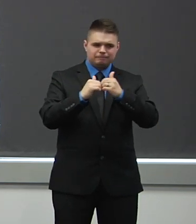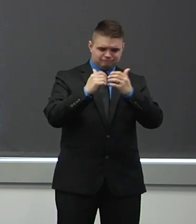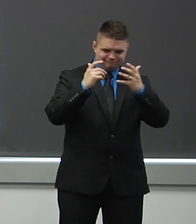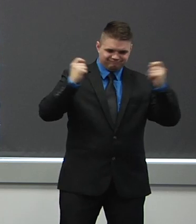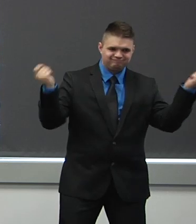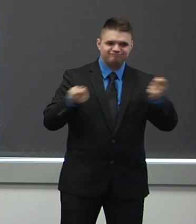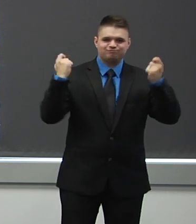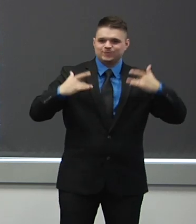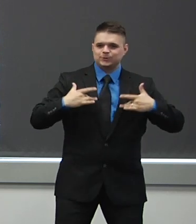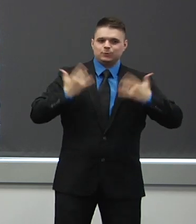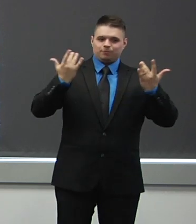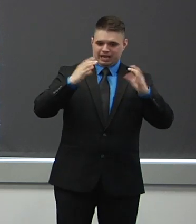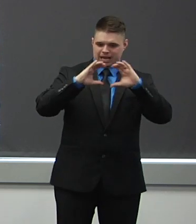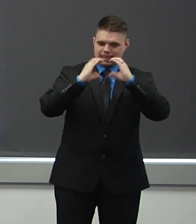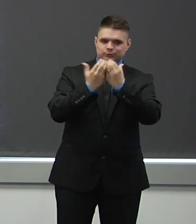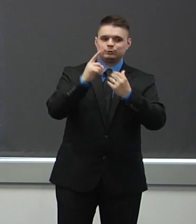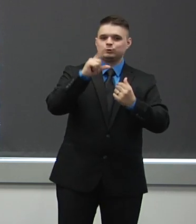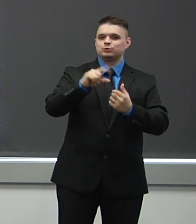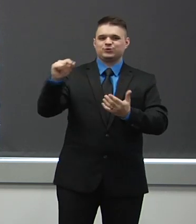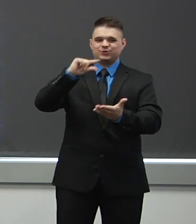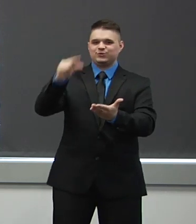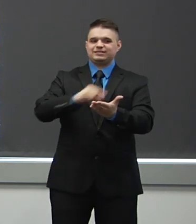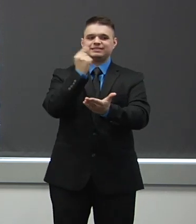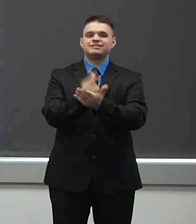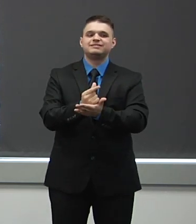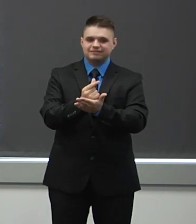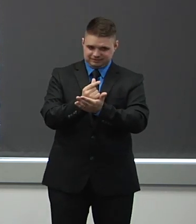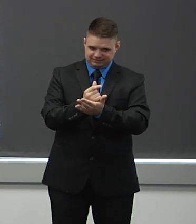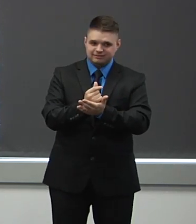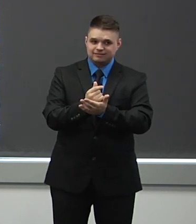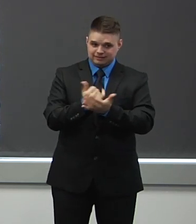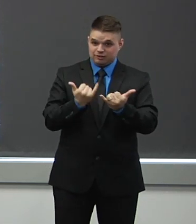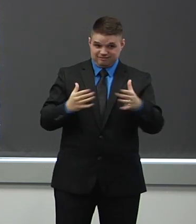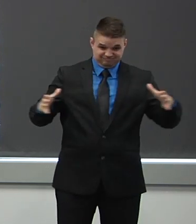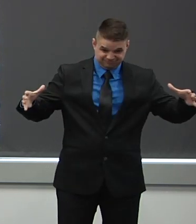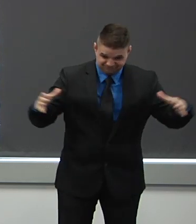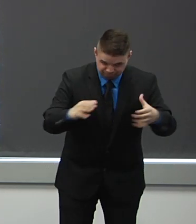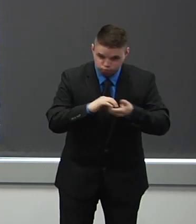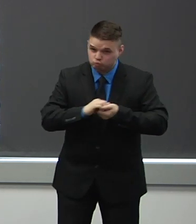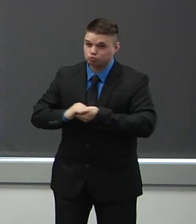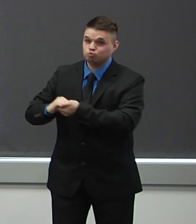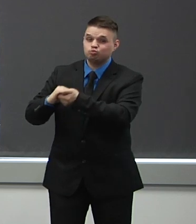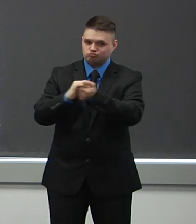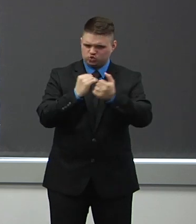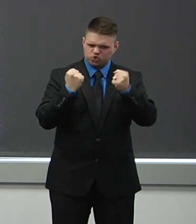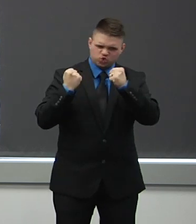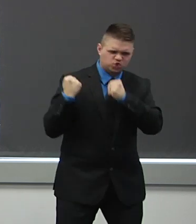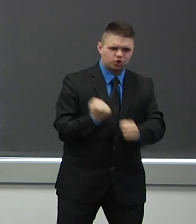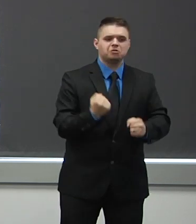that we know are developing a lot of resilience right now, and we believe they're ready for their next steps in life.